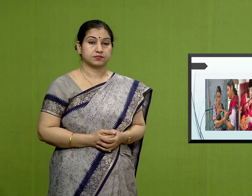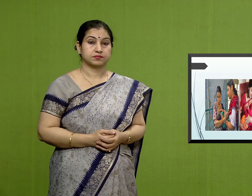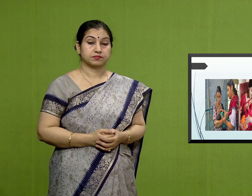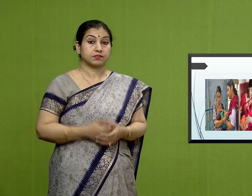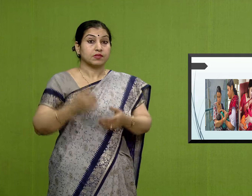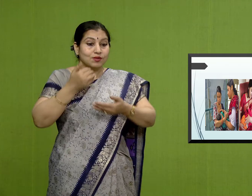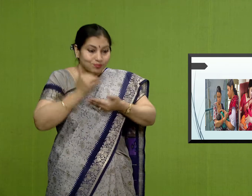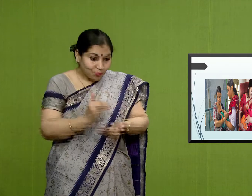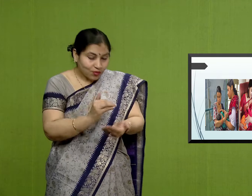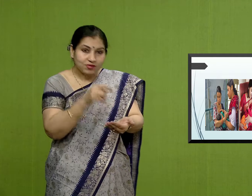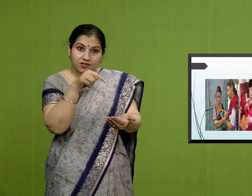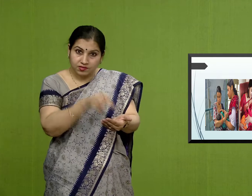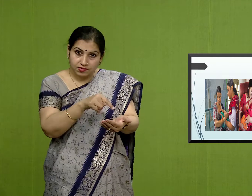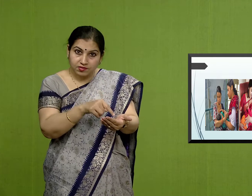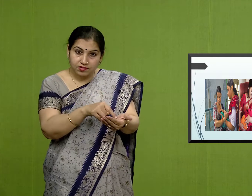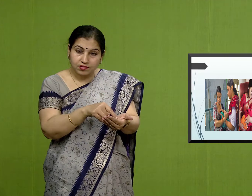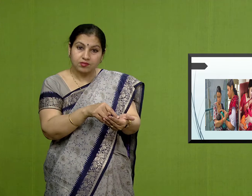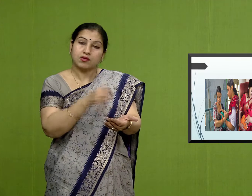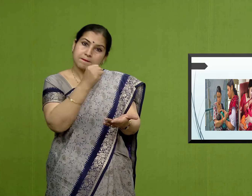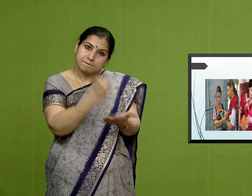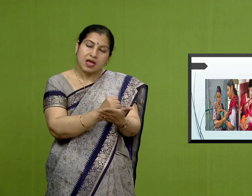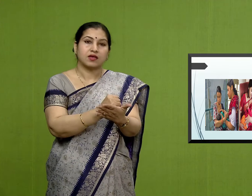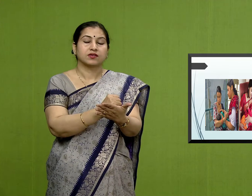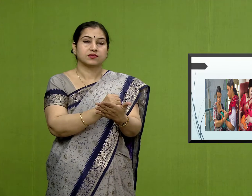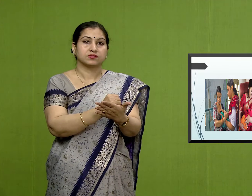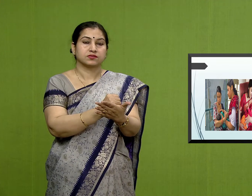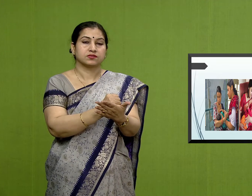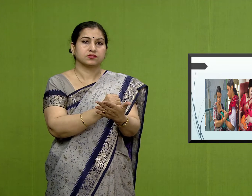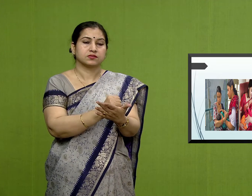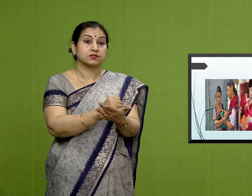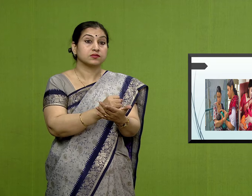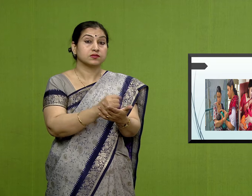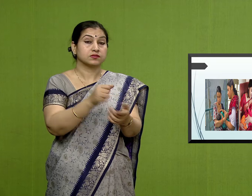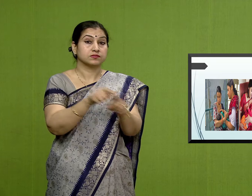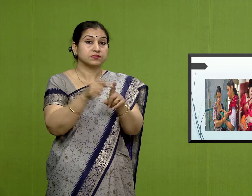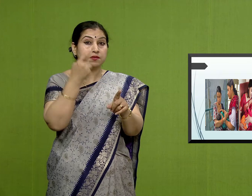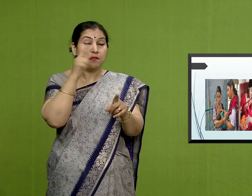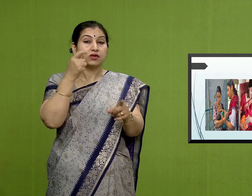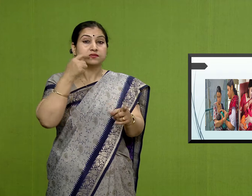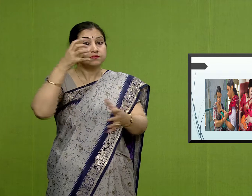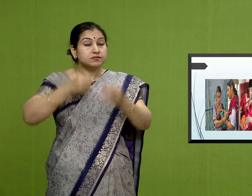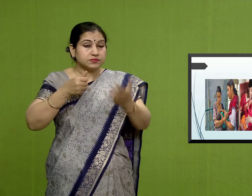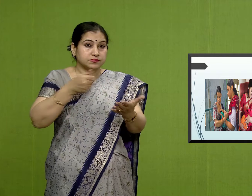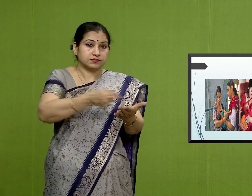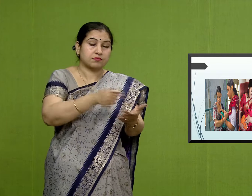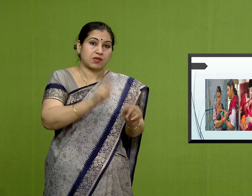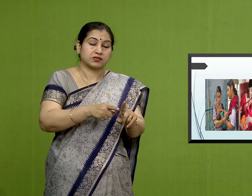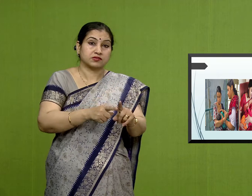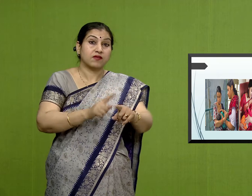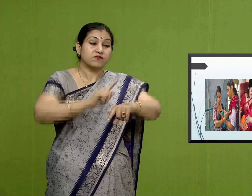Newborn baby must also be fed within first hours